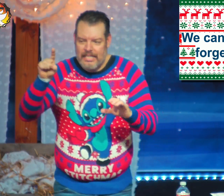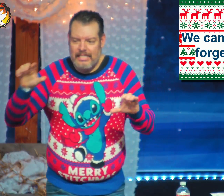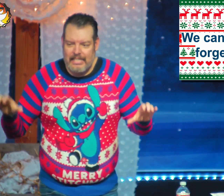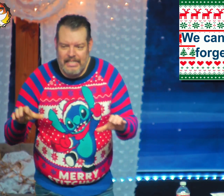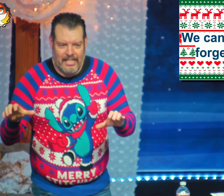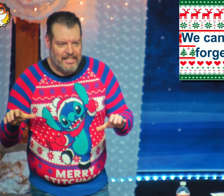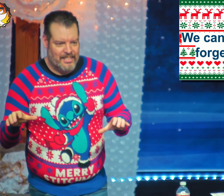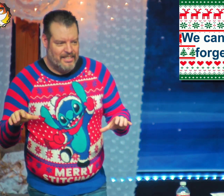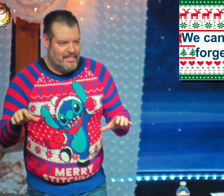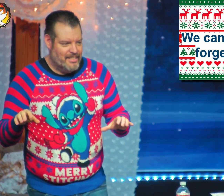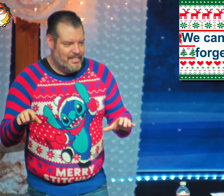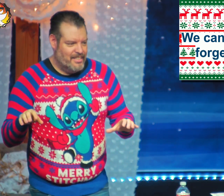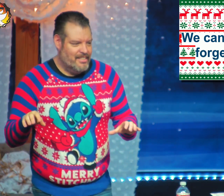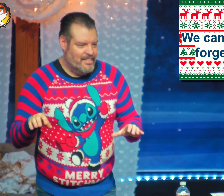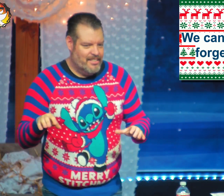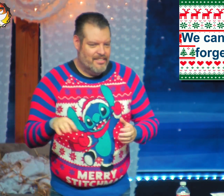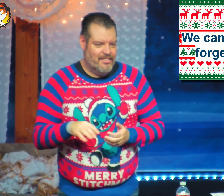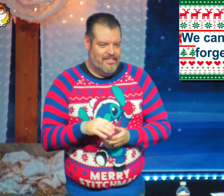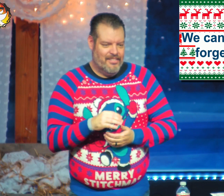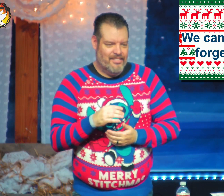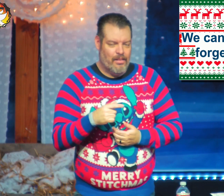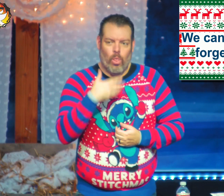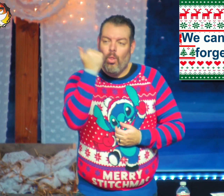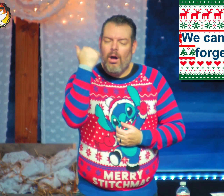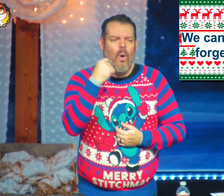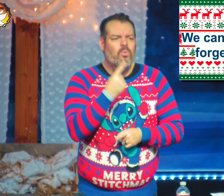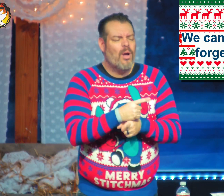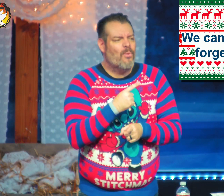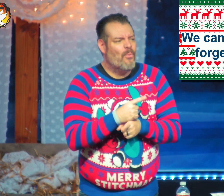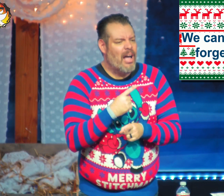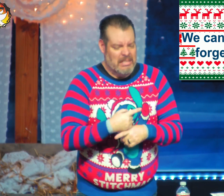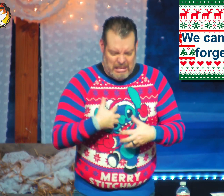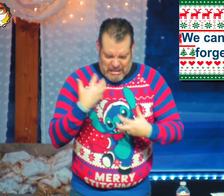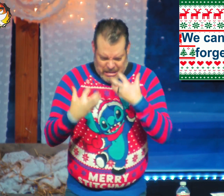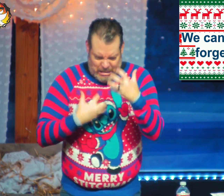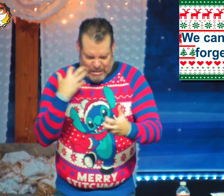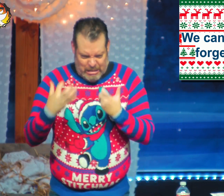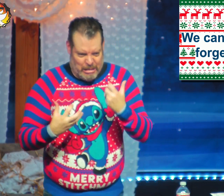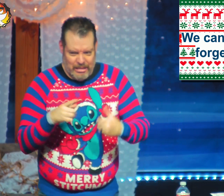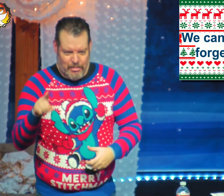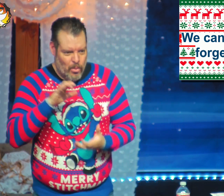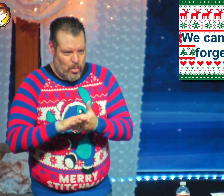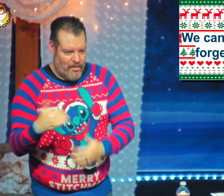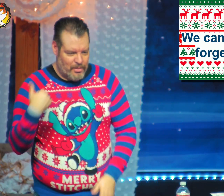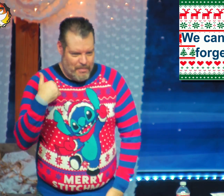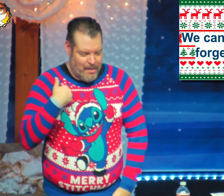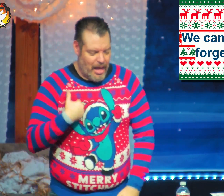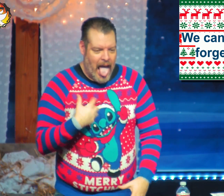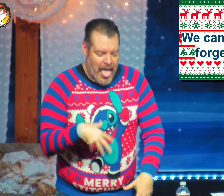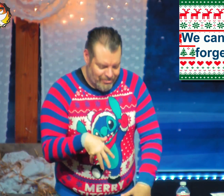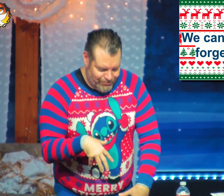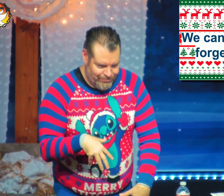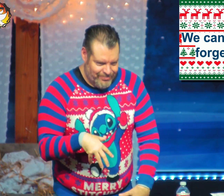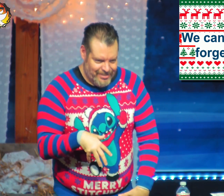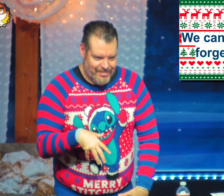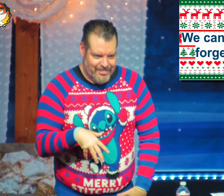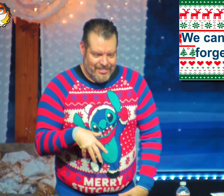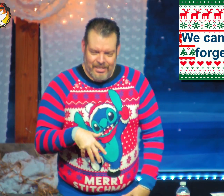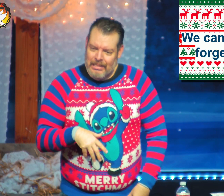The third thing is we cannot forget. The problem is we forget communion.